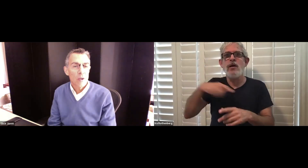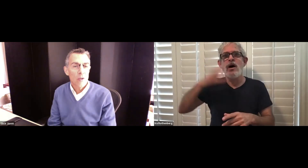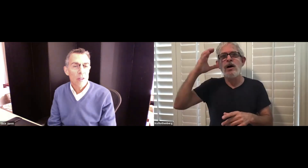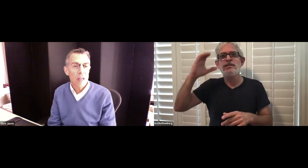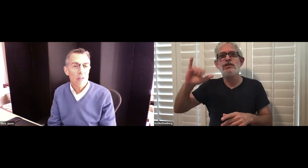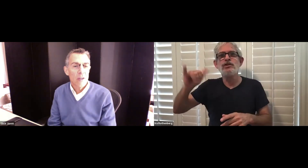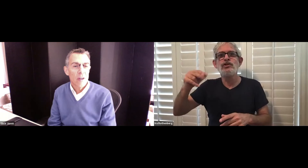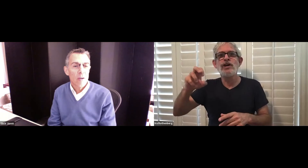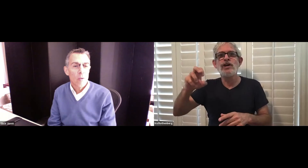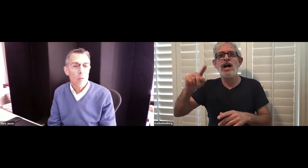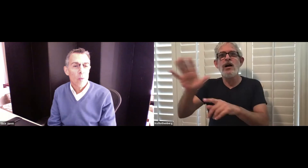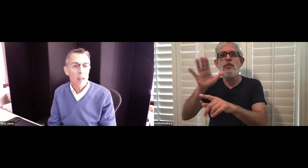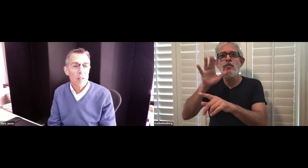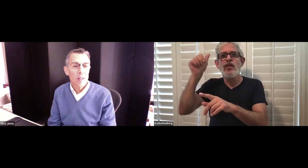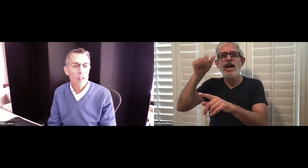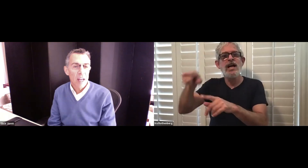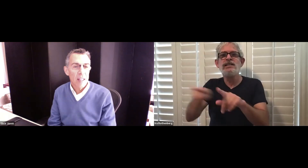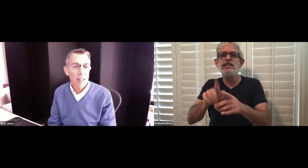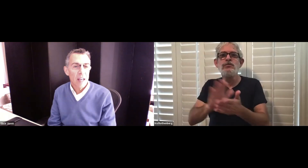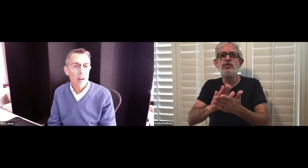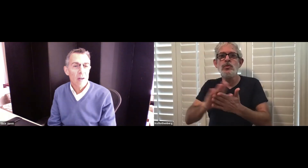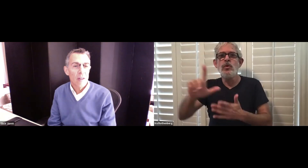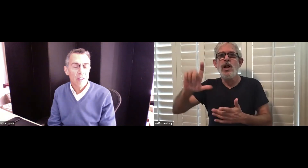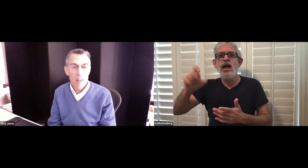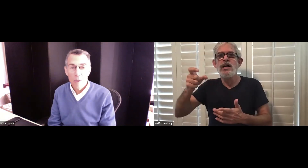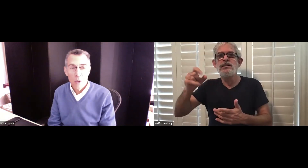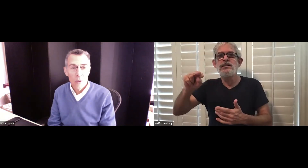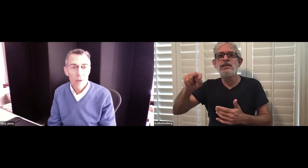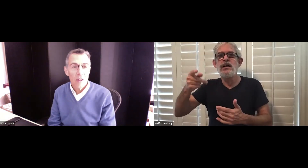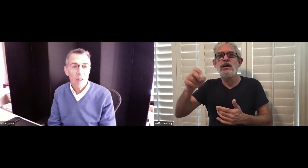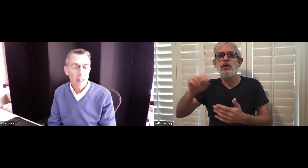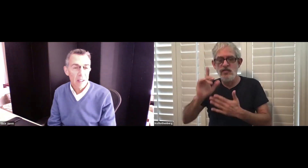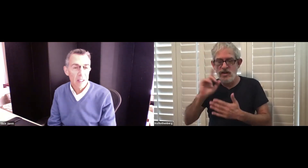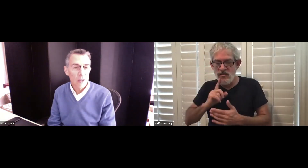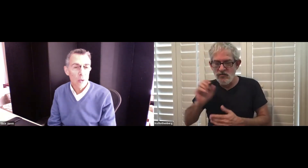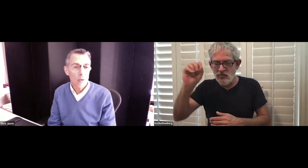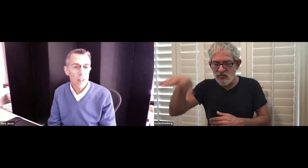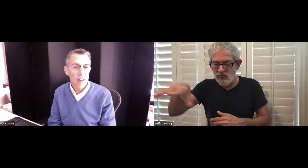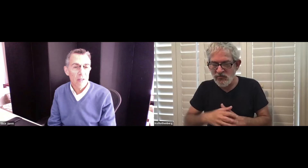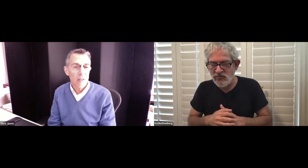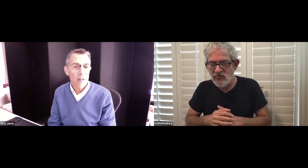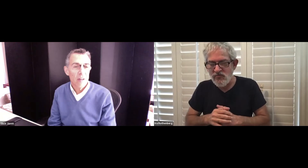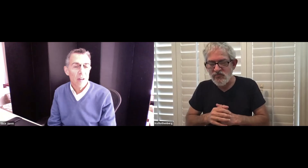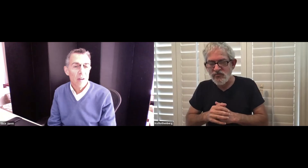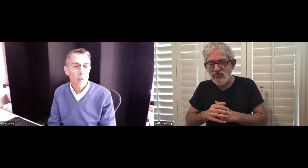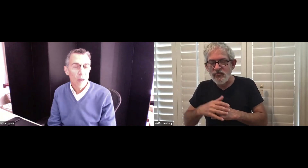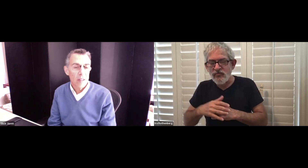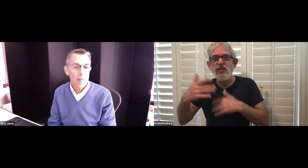Deaf, where my cousin Janet and the same school, the Lexington School for the Deaf, went